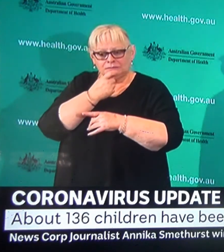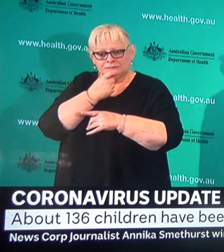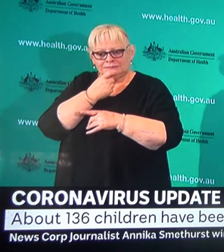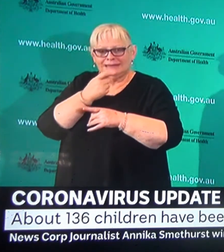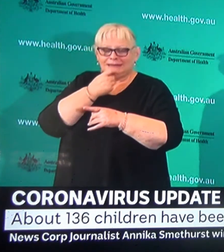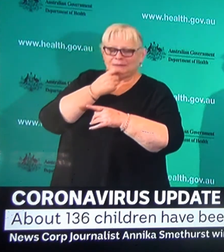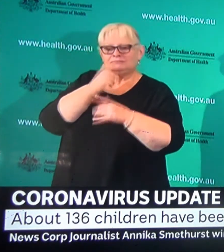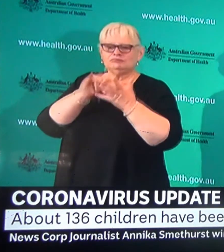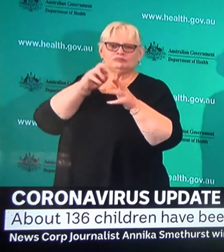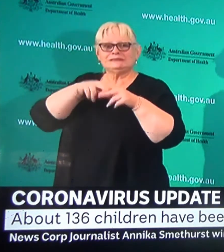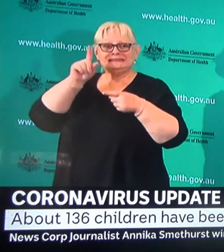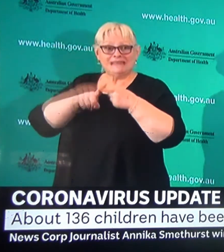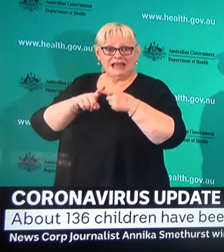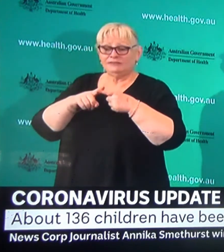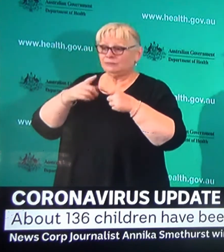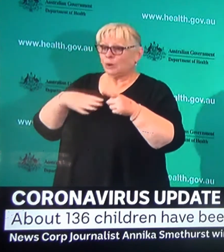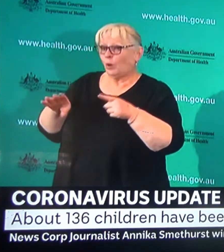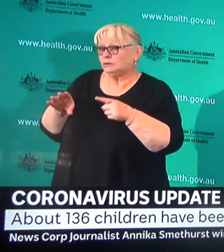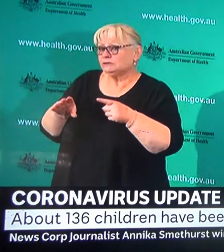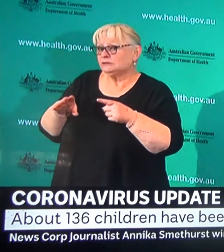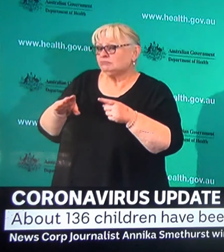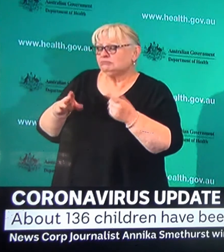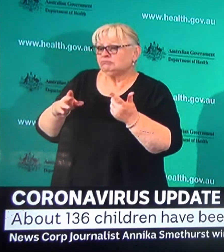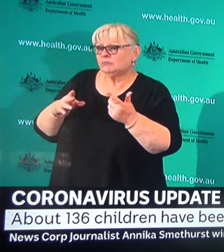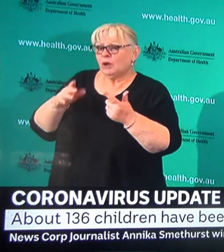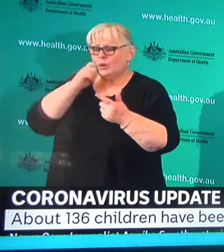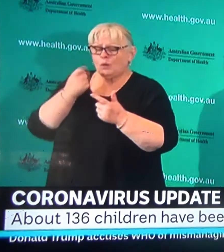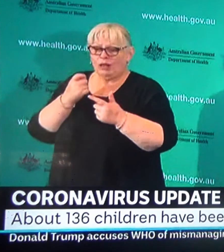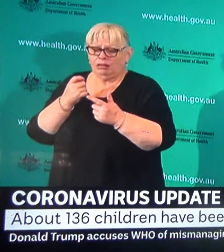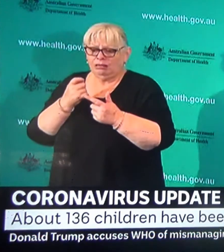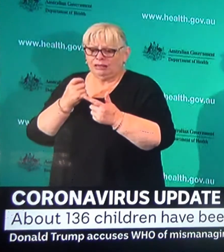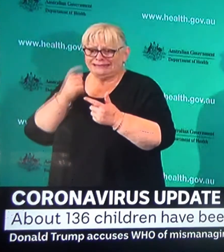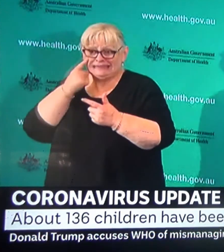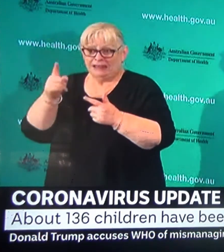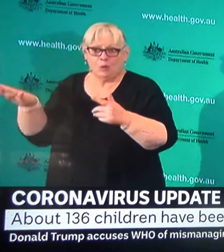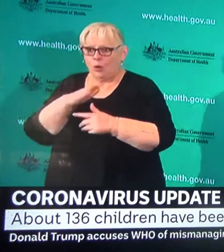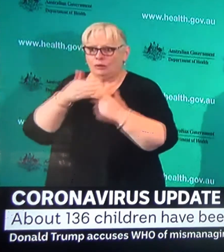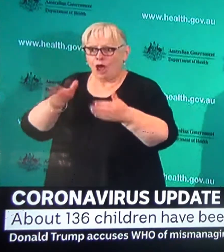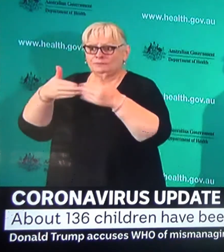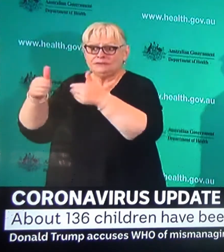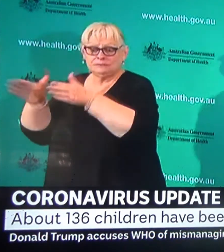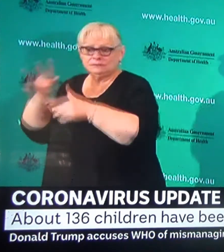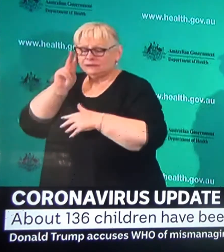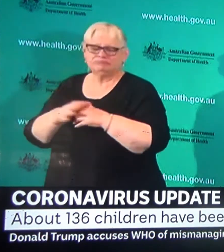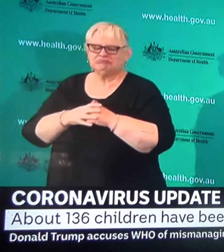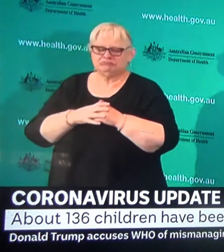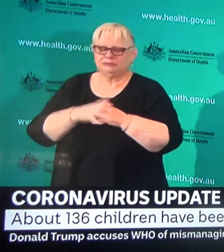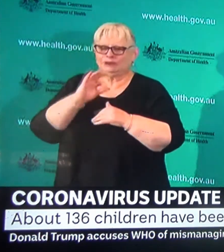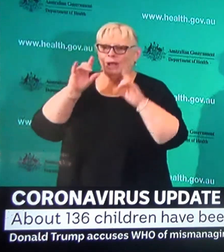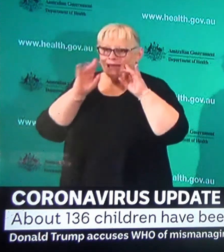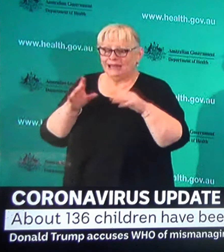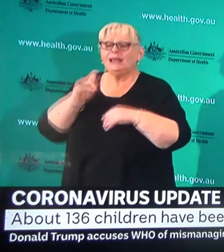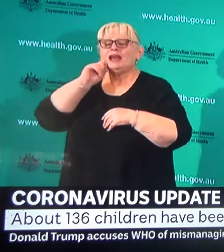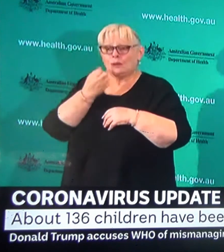some sense, if that's the decision by National Cabinet tomorrow? No, it's not possible to rule that out at all, and it's clear from what I've just said that there